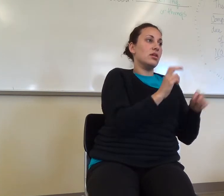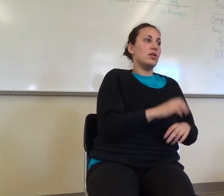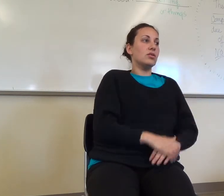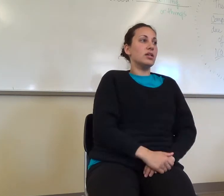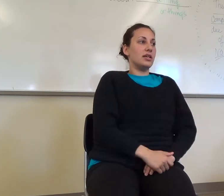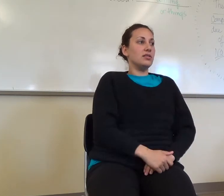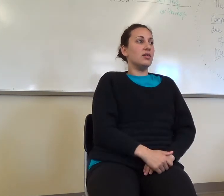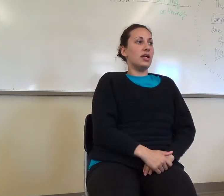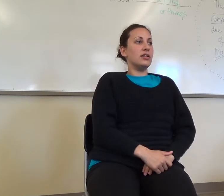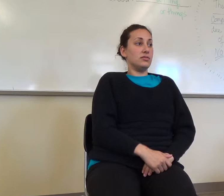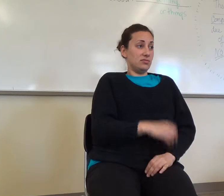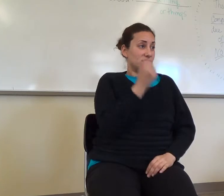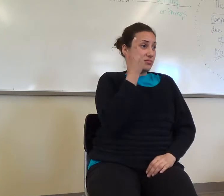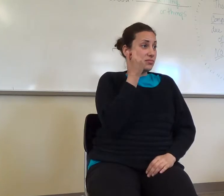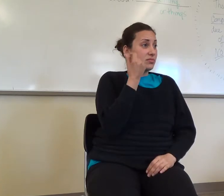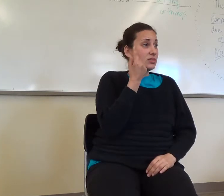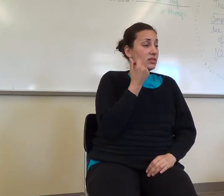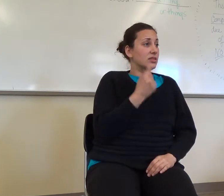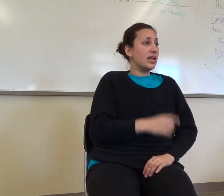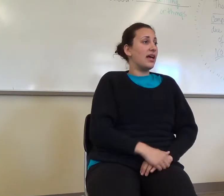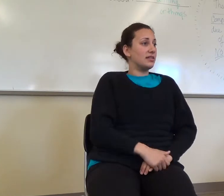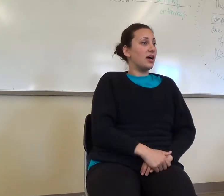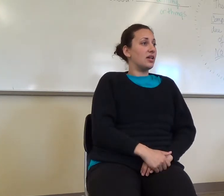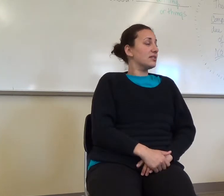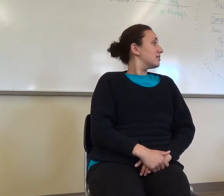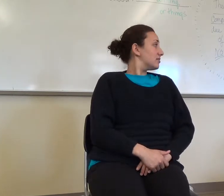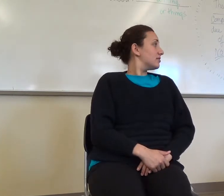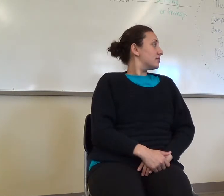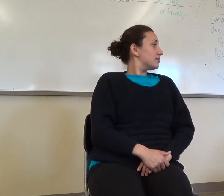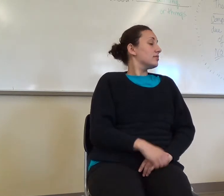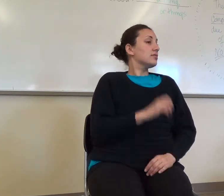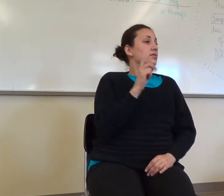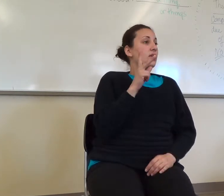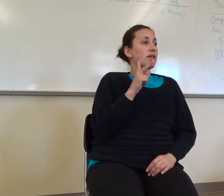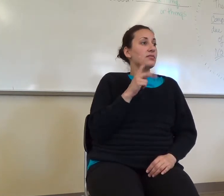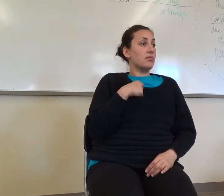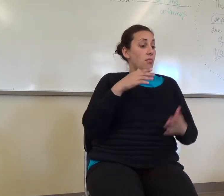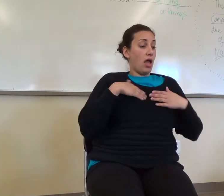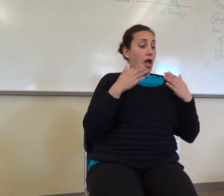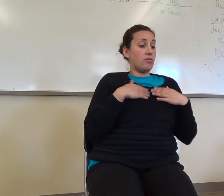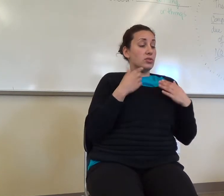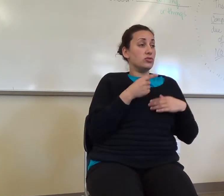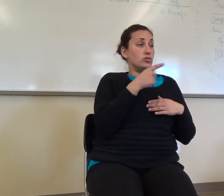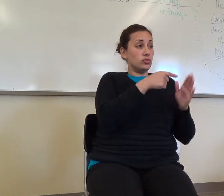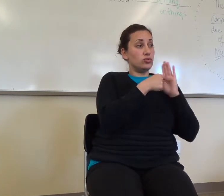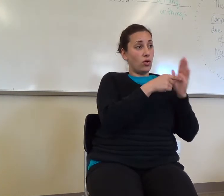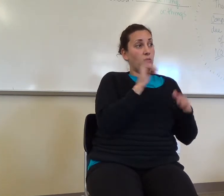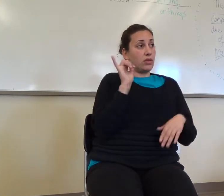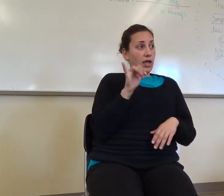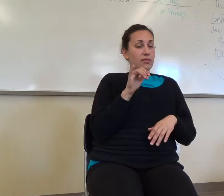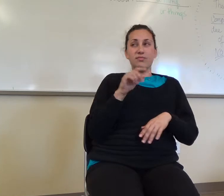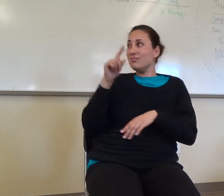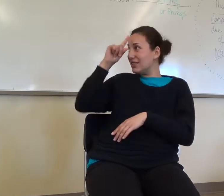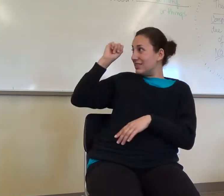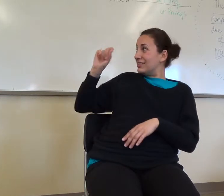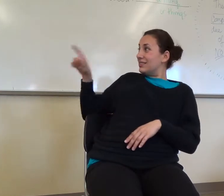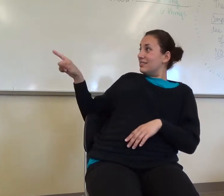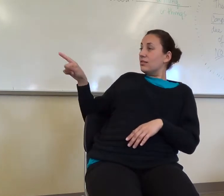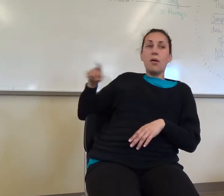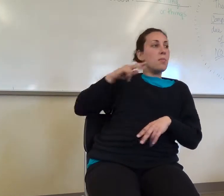Oh, okay. Does that okay. make sense? Yeah. Yeah, so, got it. And this is, I'm glad you said that, because that's what people tend to do. They want to make this